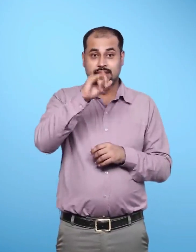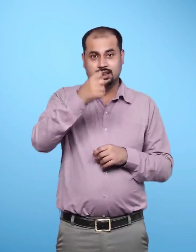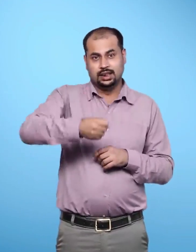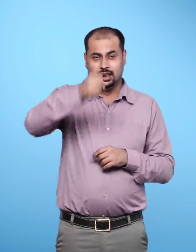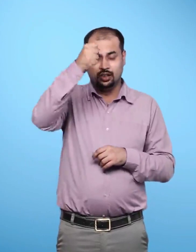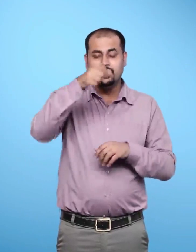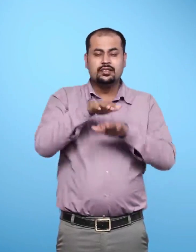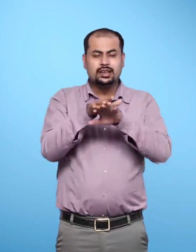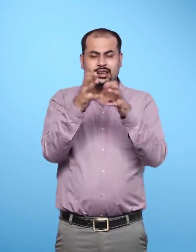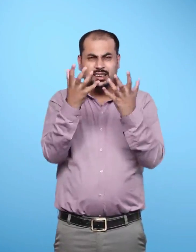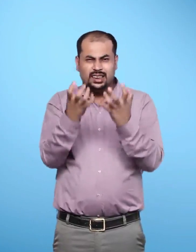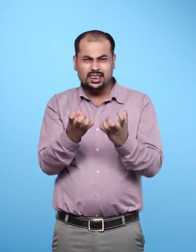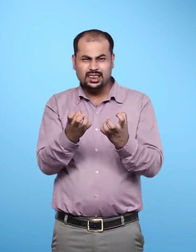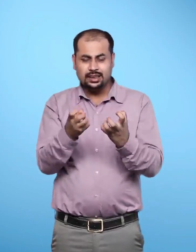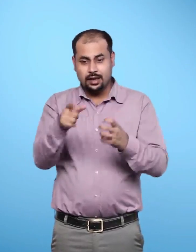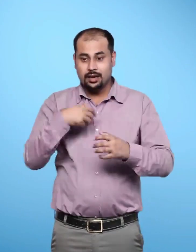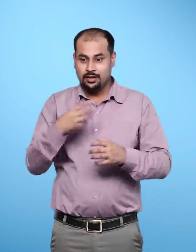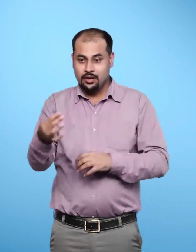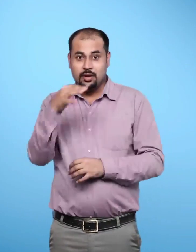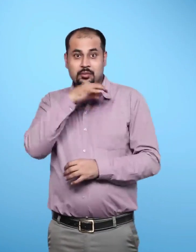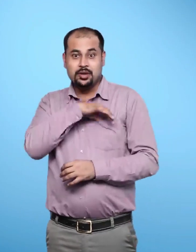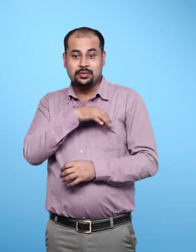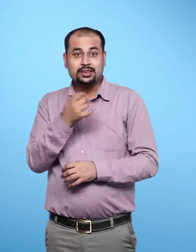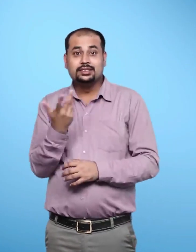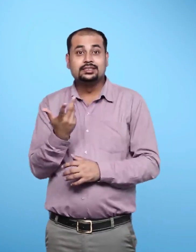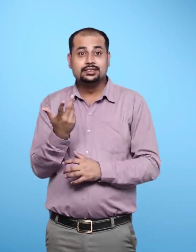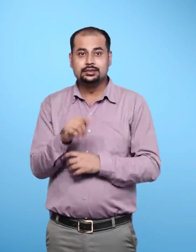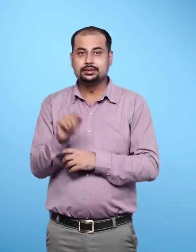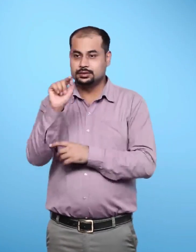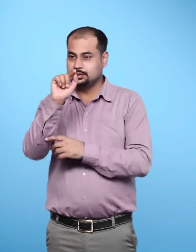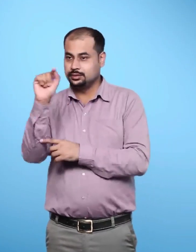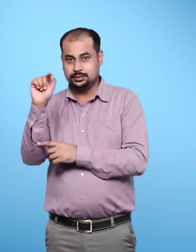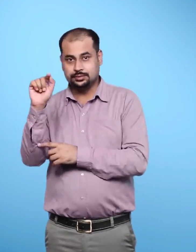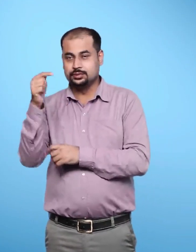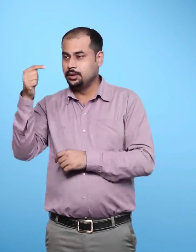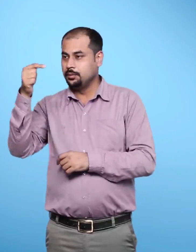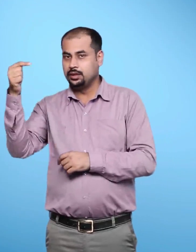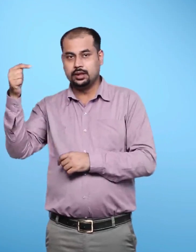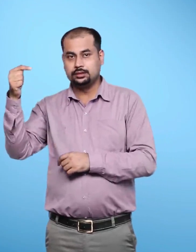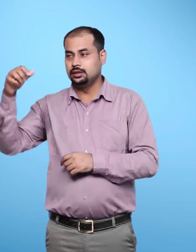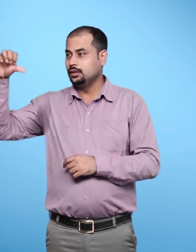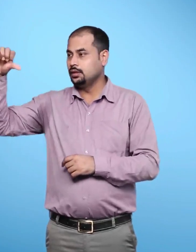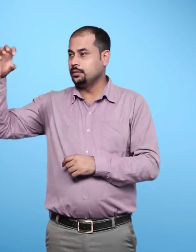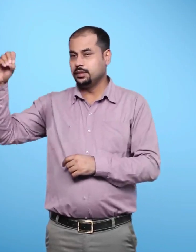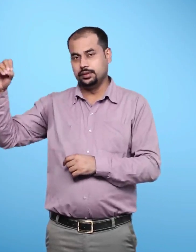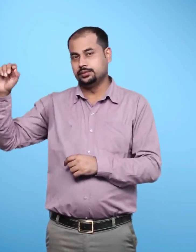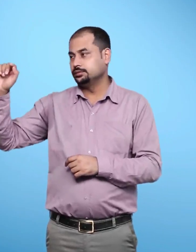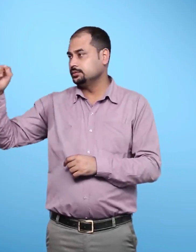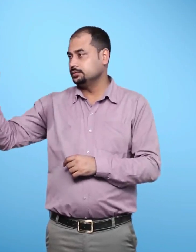fish, we will earn dash minus 90, which is equal